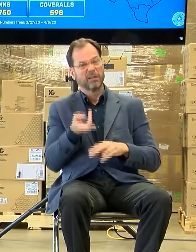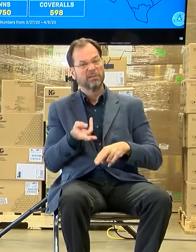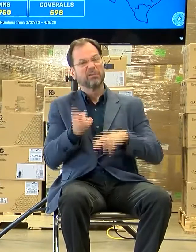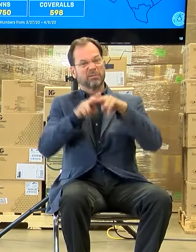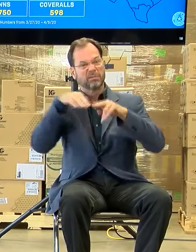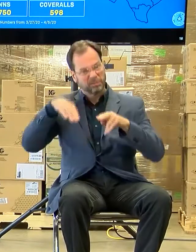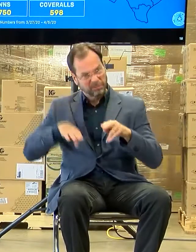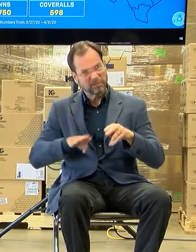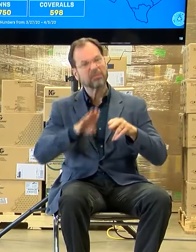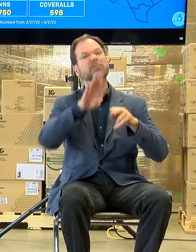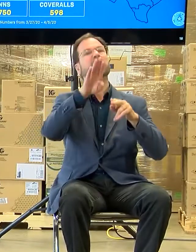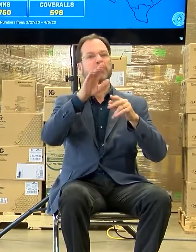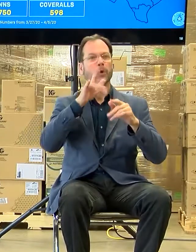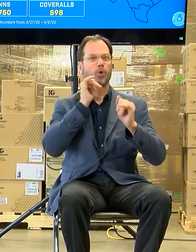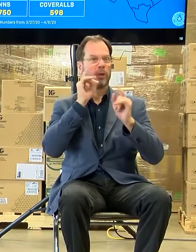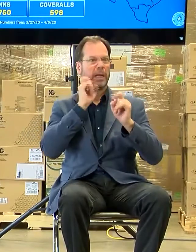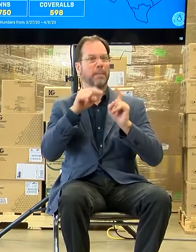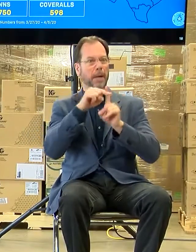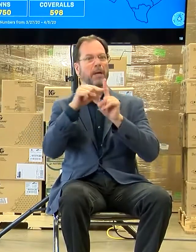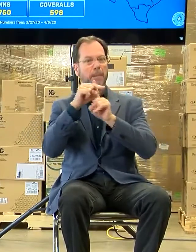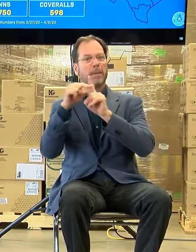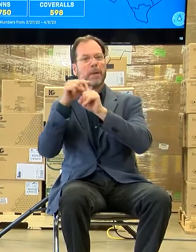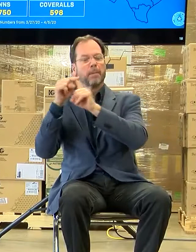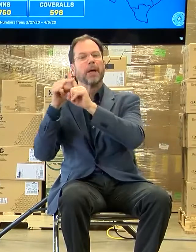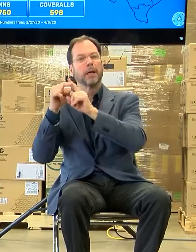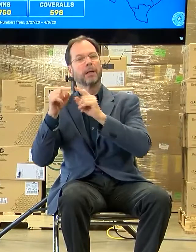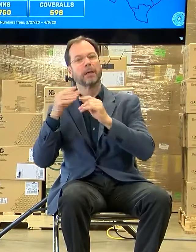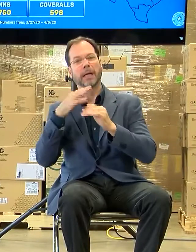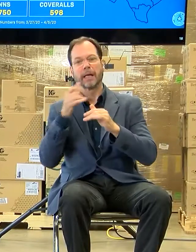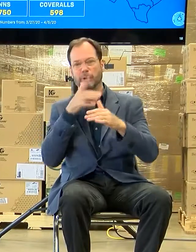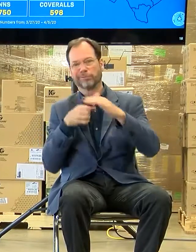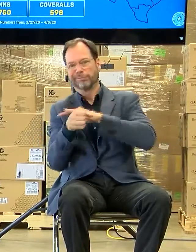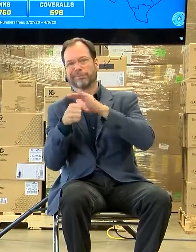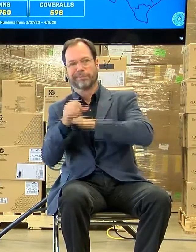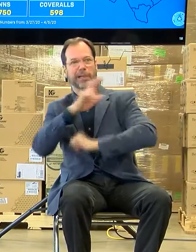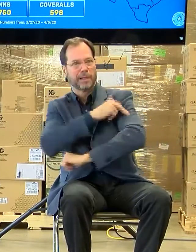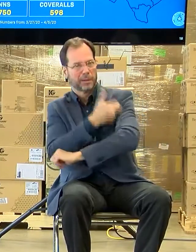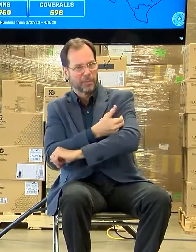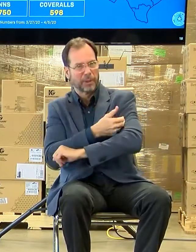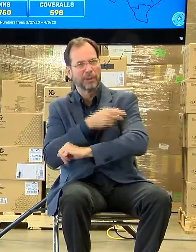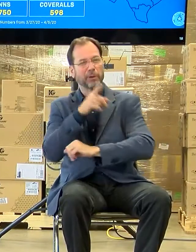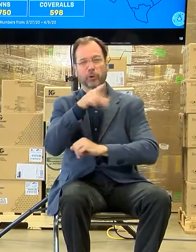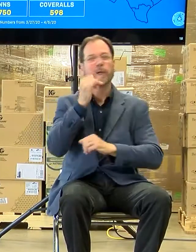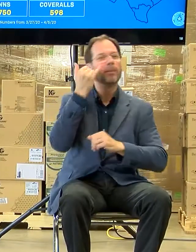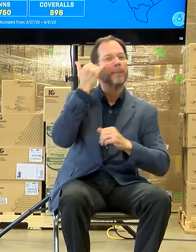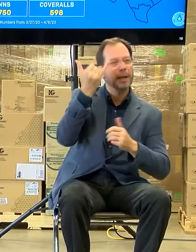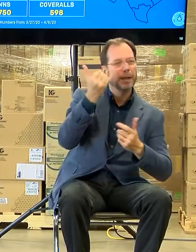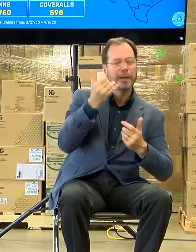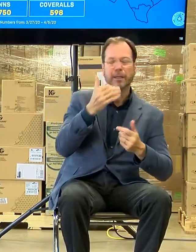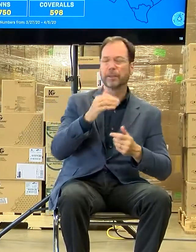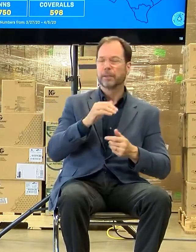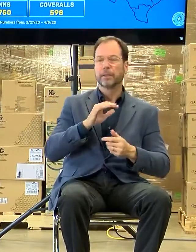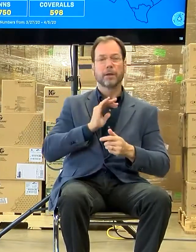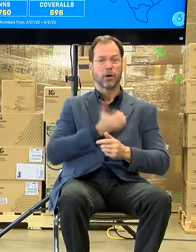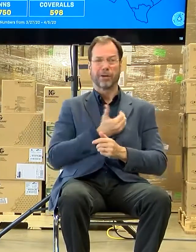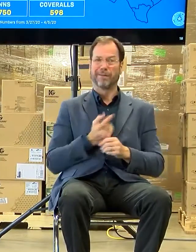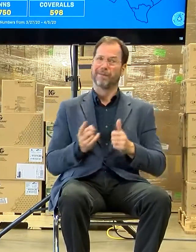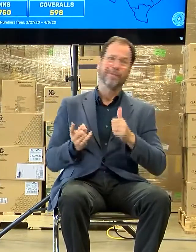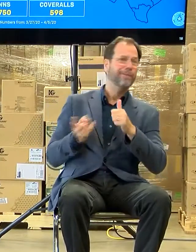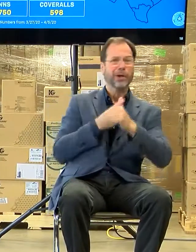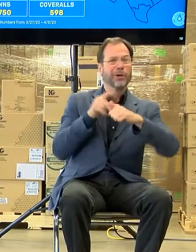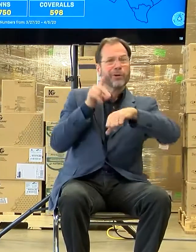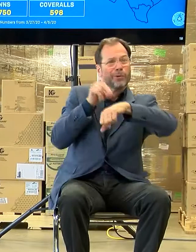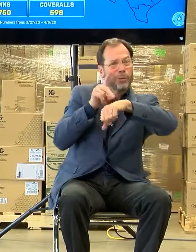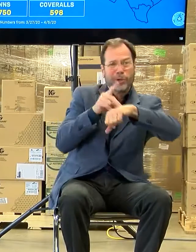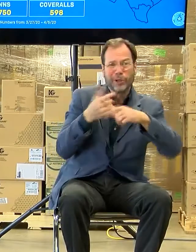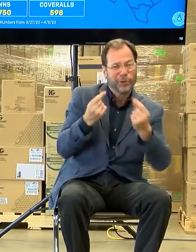weeks of the people who are testing positive and of the people who are being hospitalized. And as you might imagine, our first obligation is